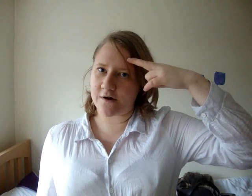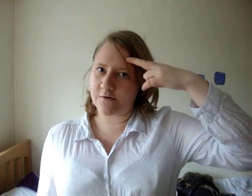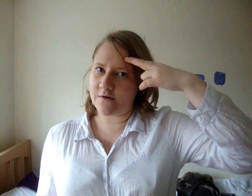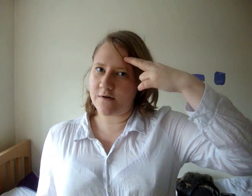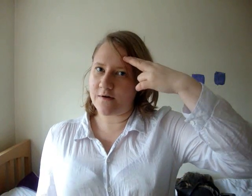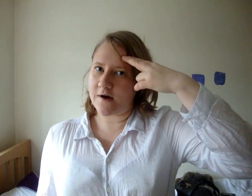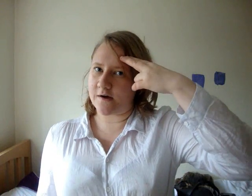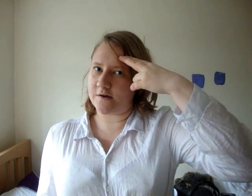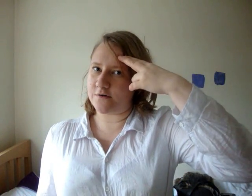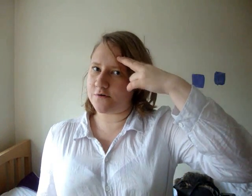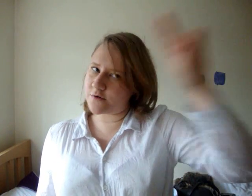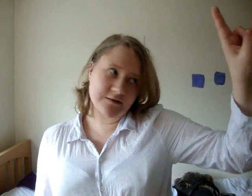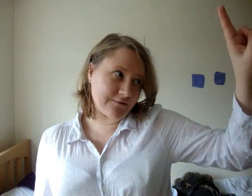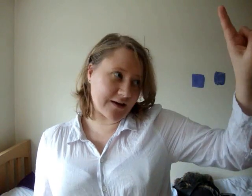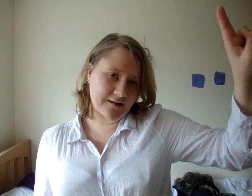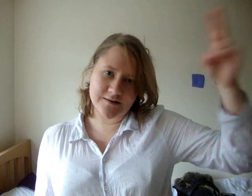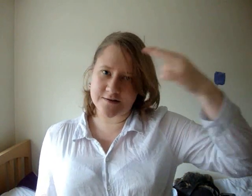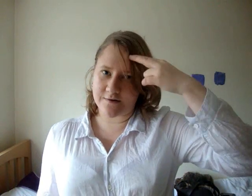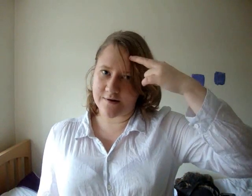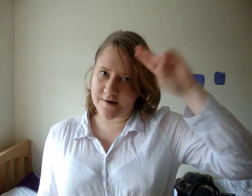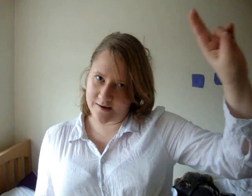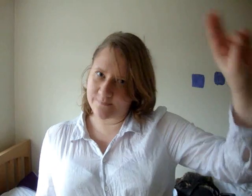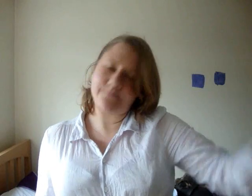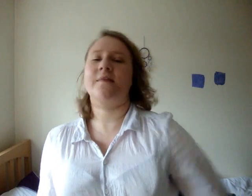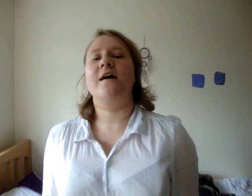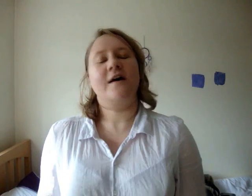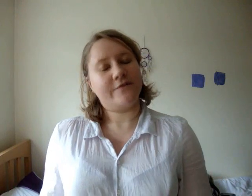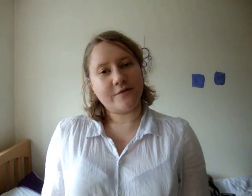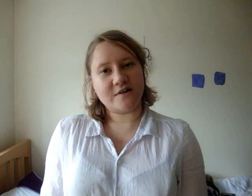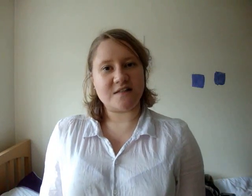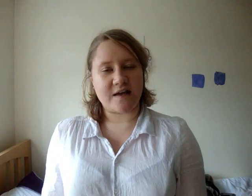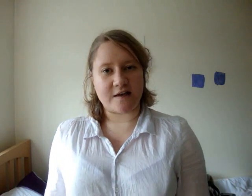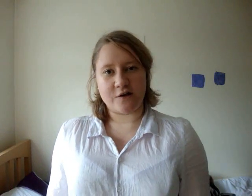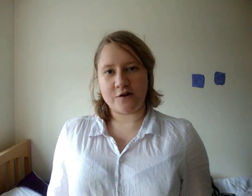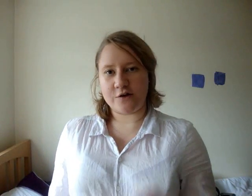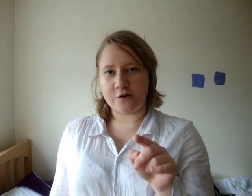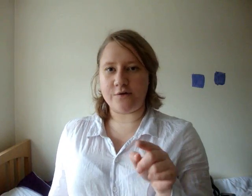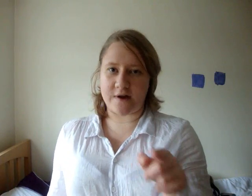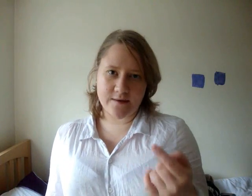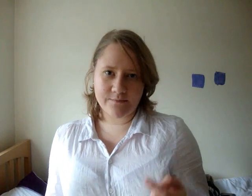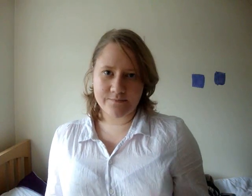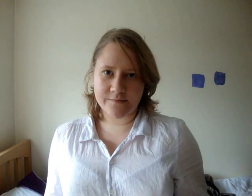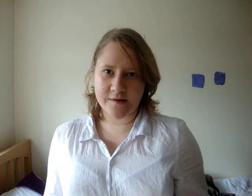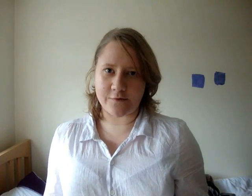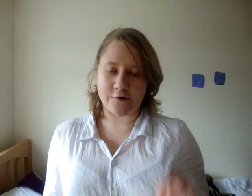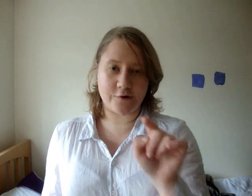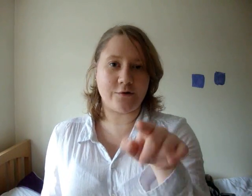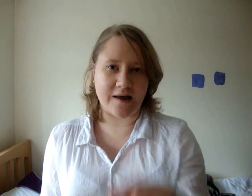skull, and twist and flick. So name. If you want to say you name, or your